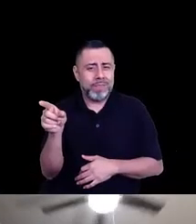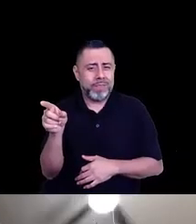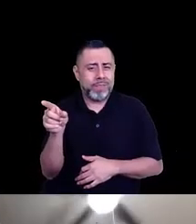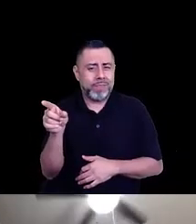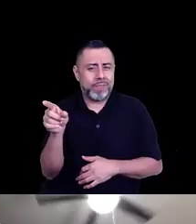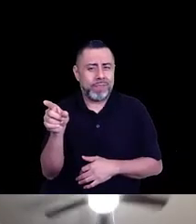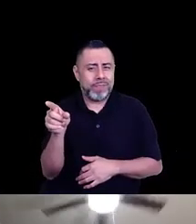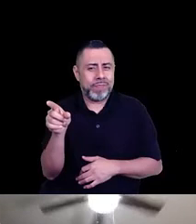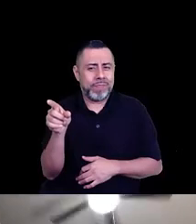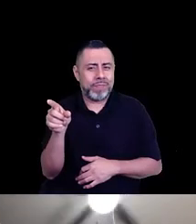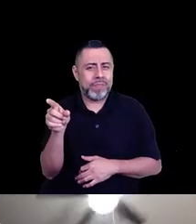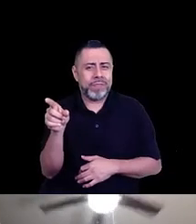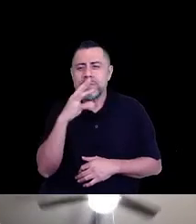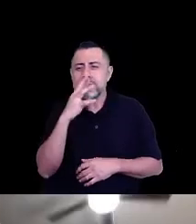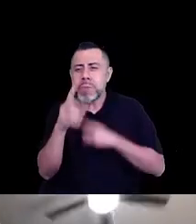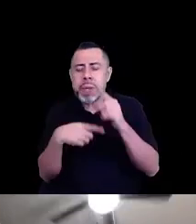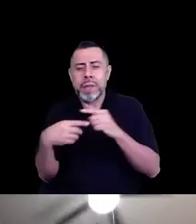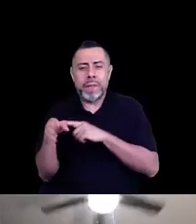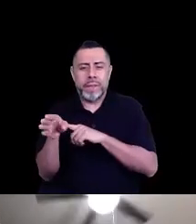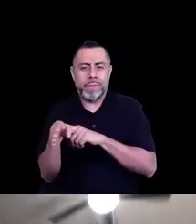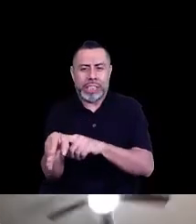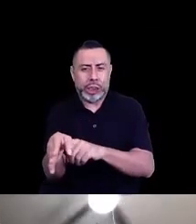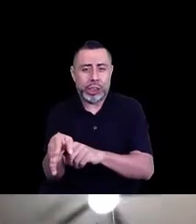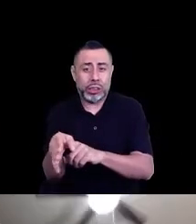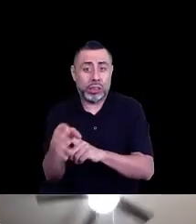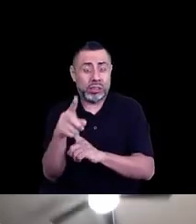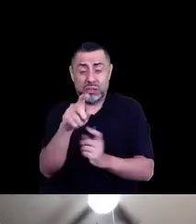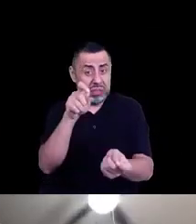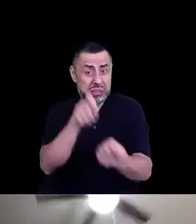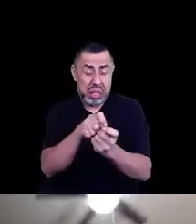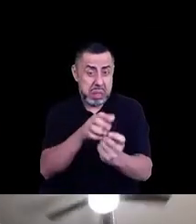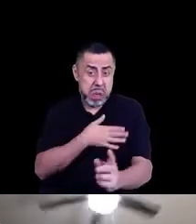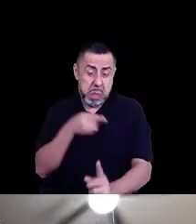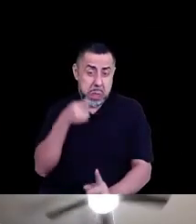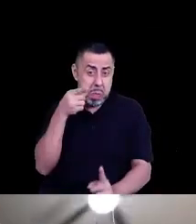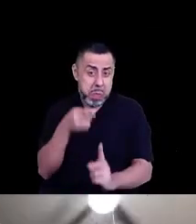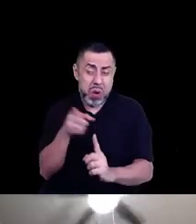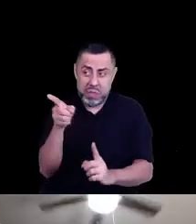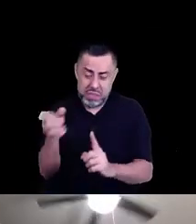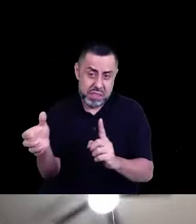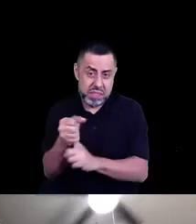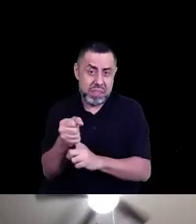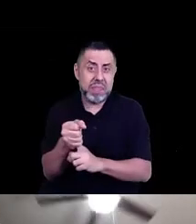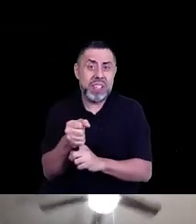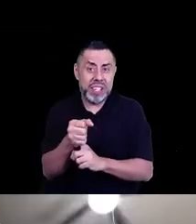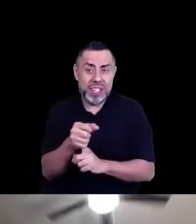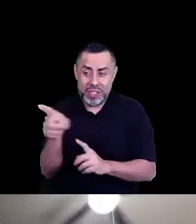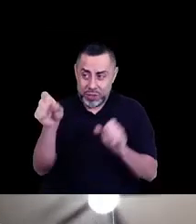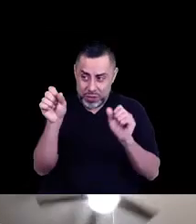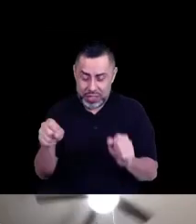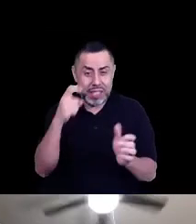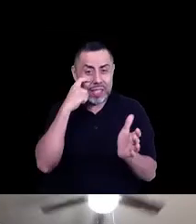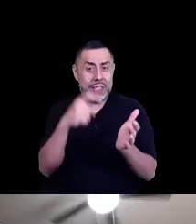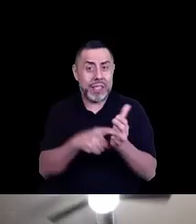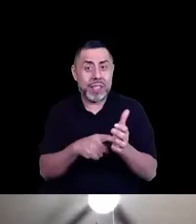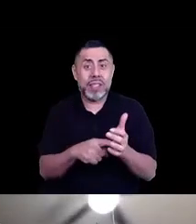the statements about the fish there, because that is exactly what I was saying. And you can see those thoughts are not just from